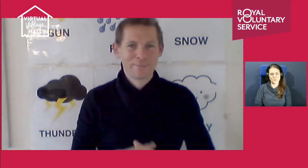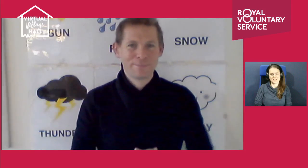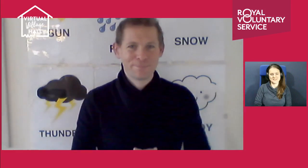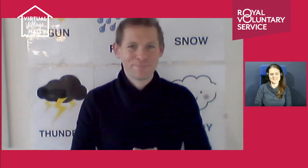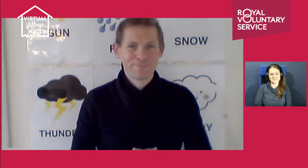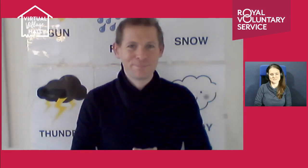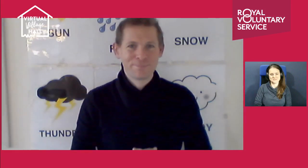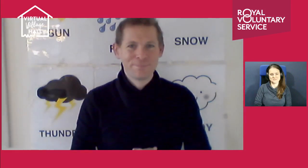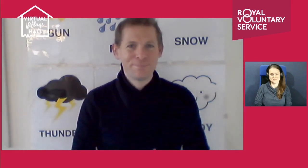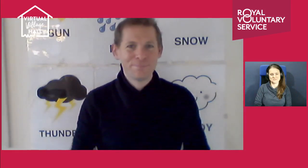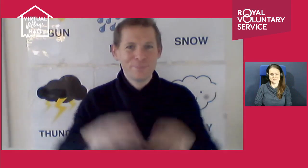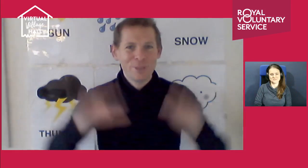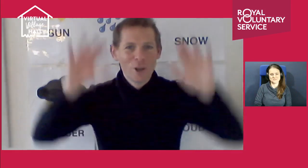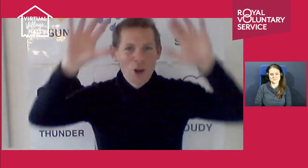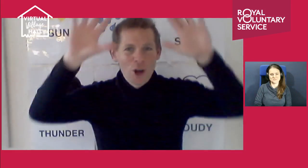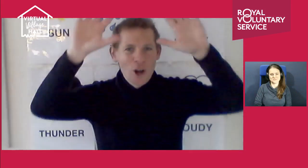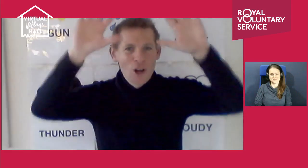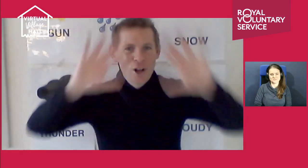Wind.